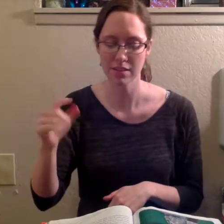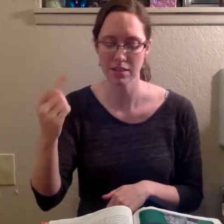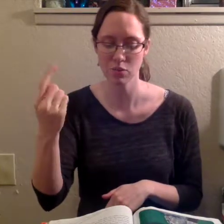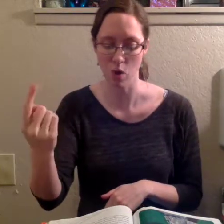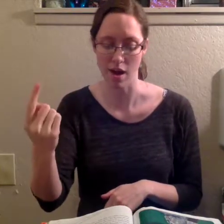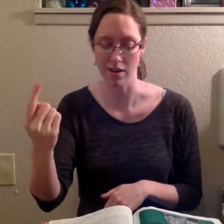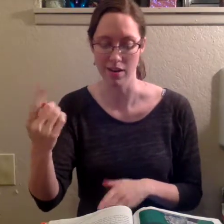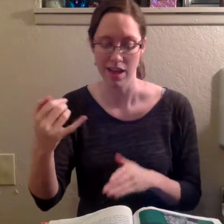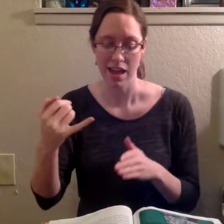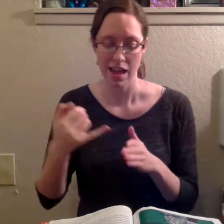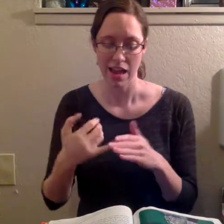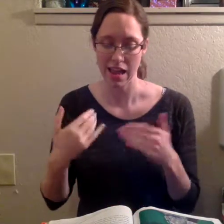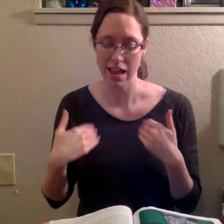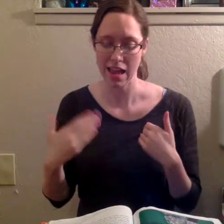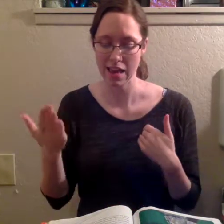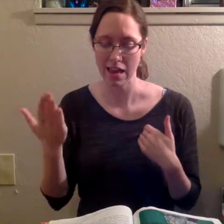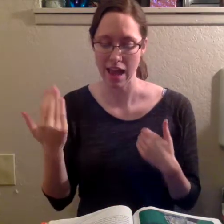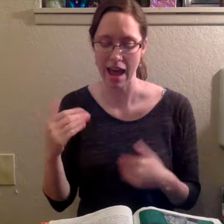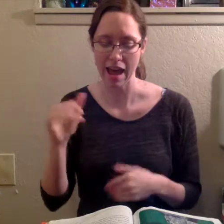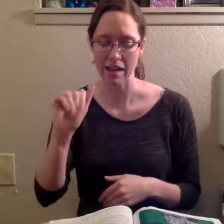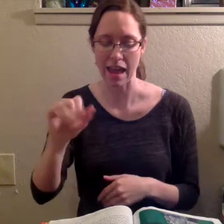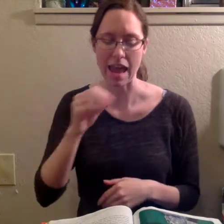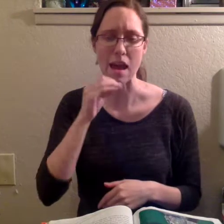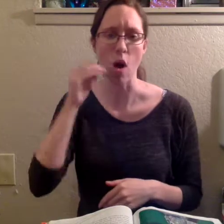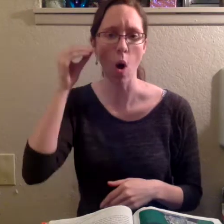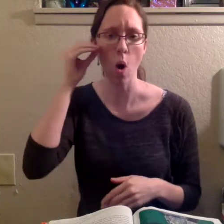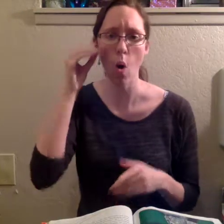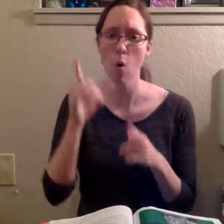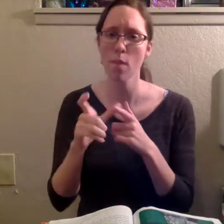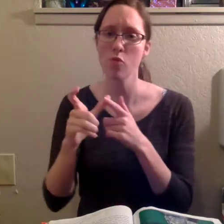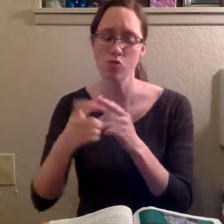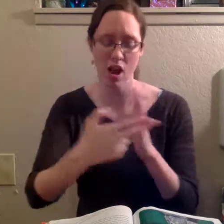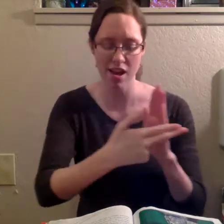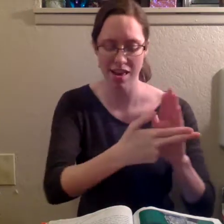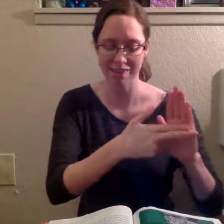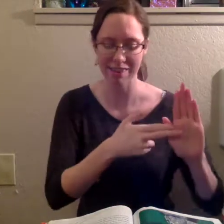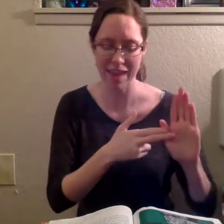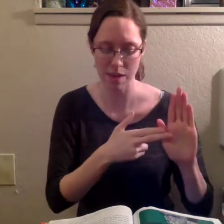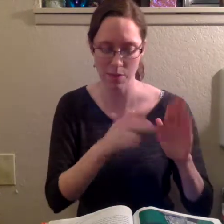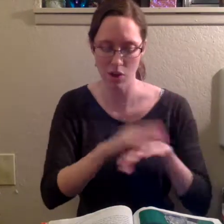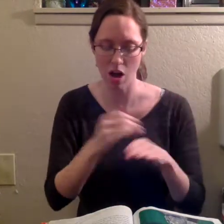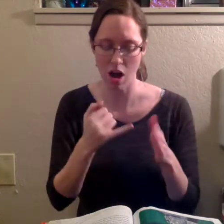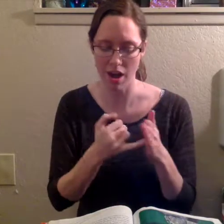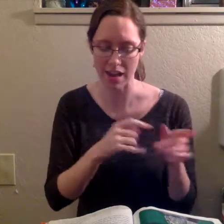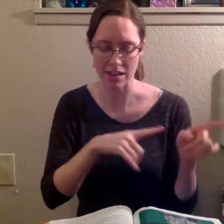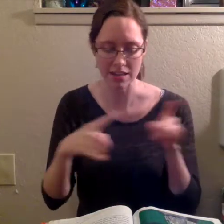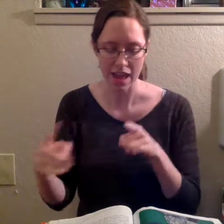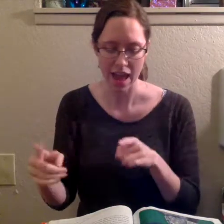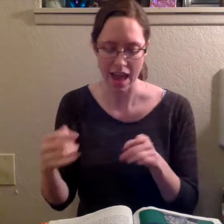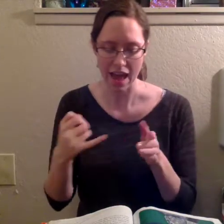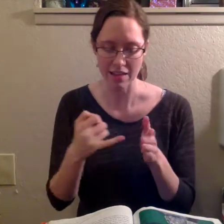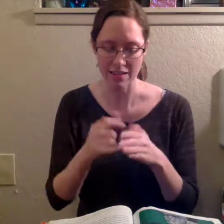lambasted one. It had a home run label on it as